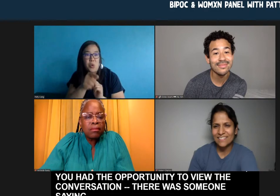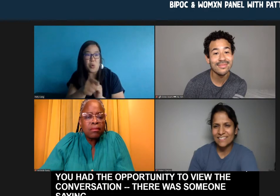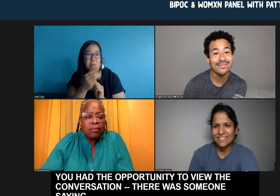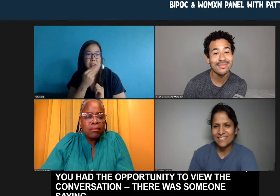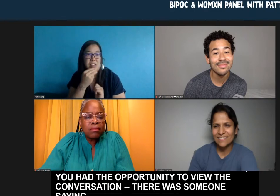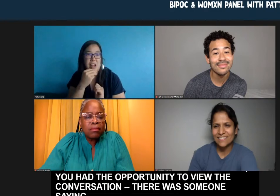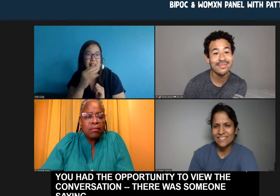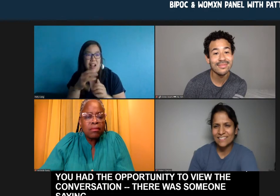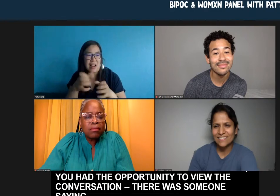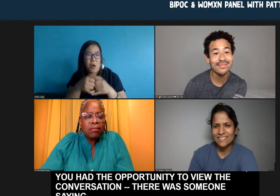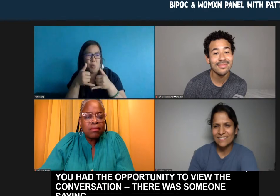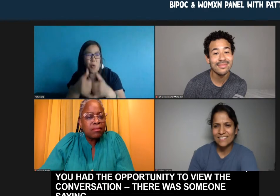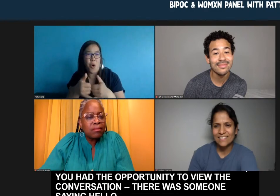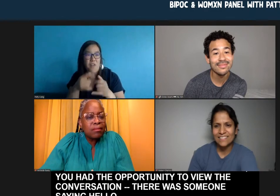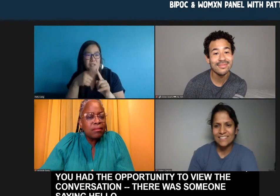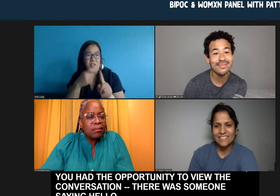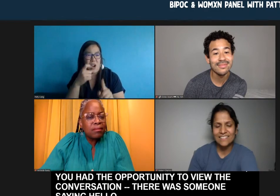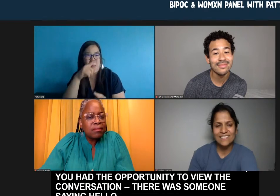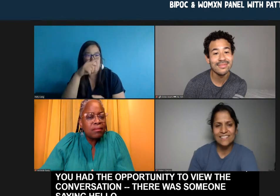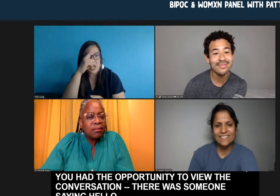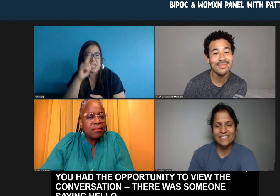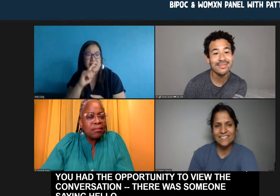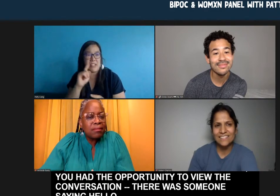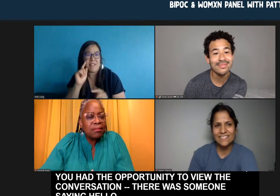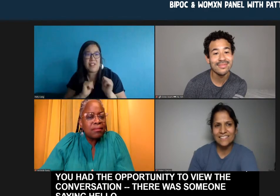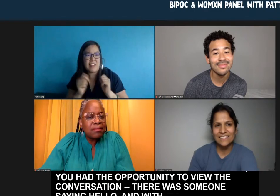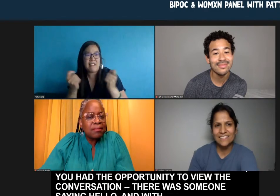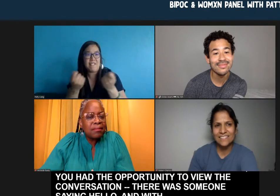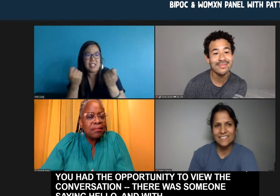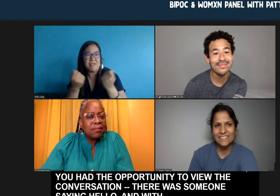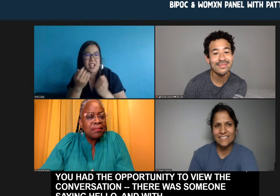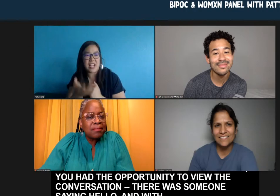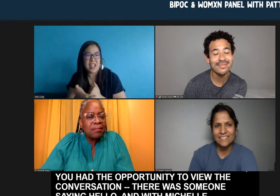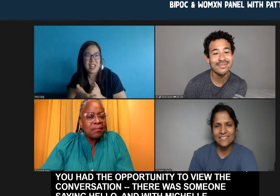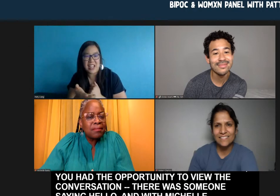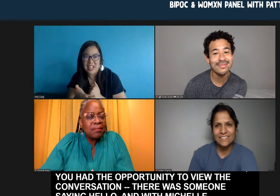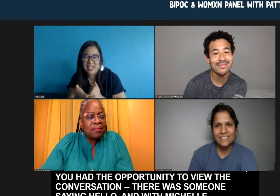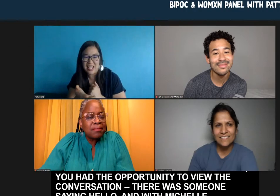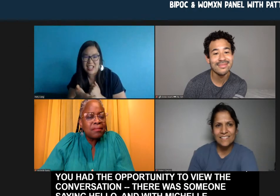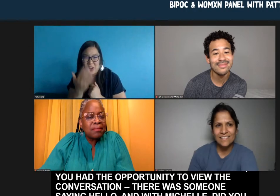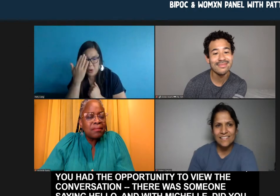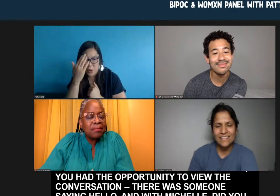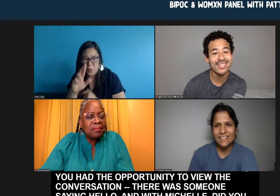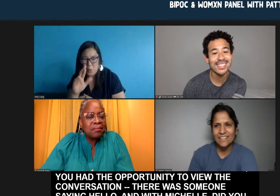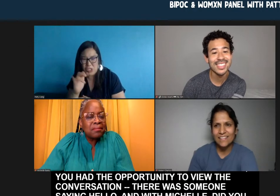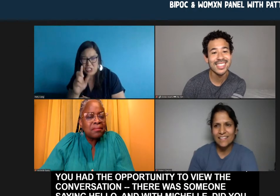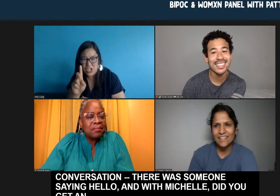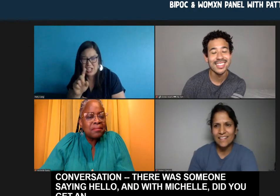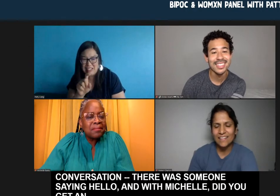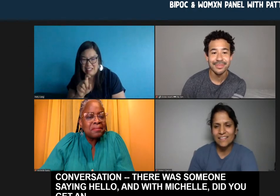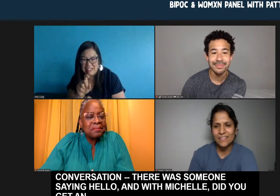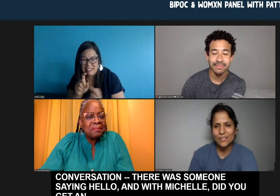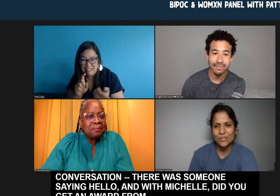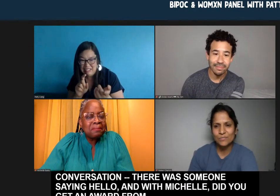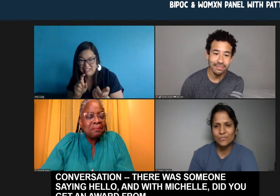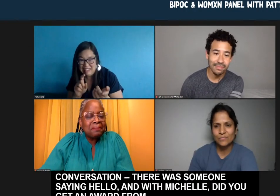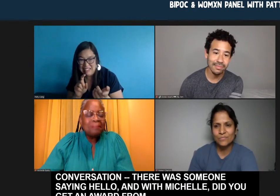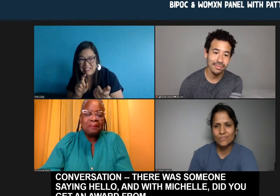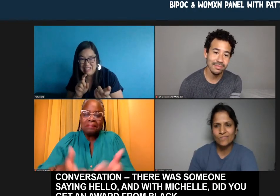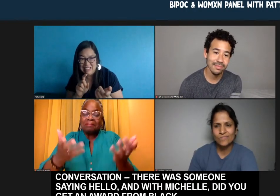And with Michelle, did you get an award from Black Deaf Theater Film Festival? Oh, it's from one of our users, the question. I don't know if you got